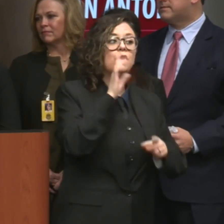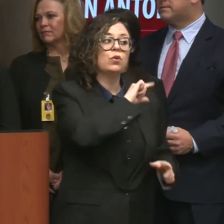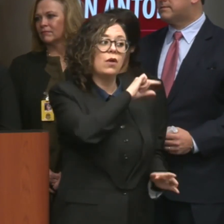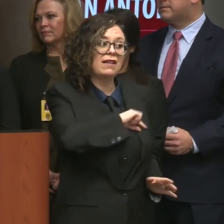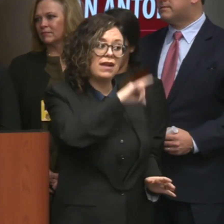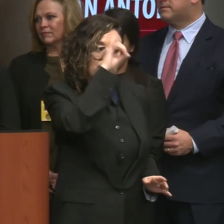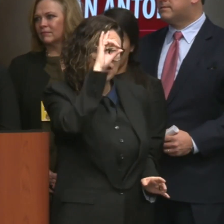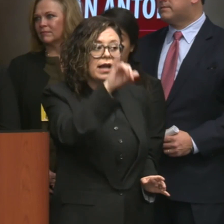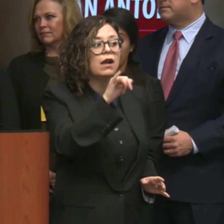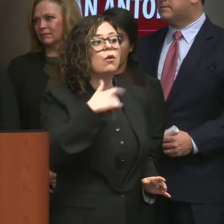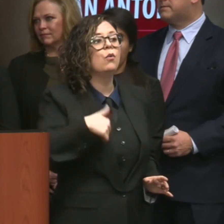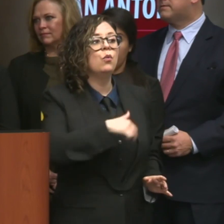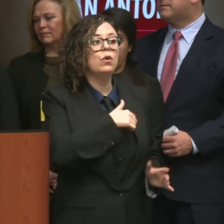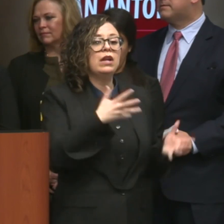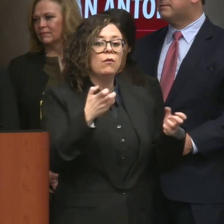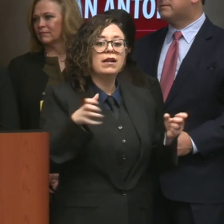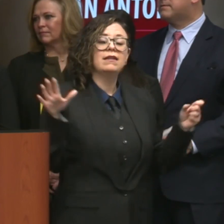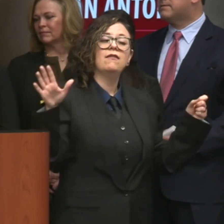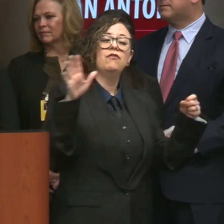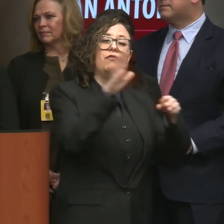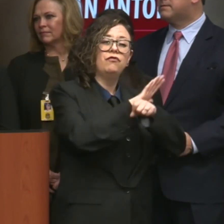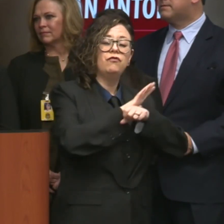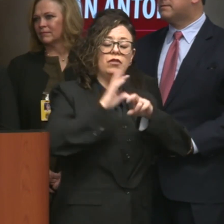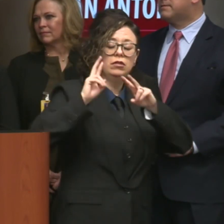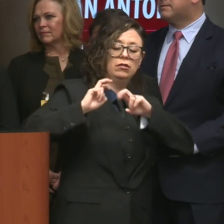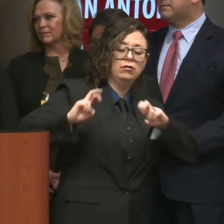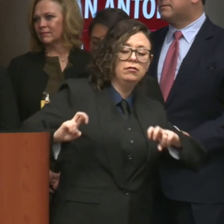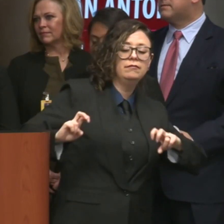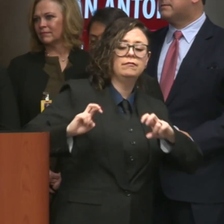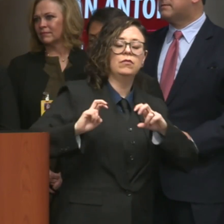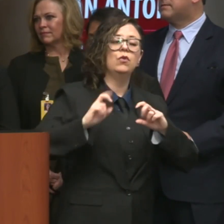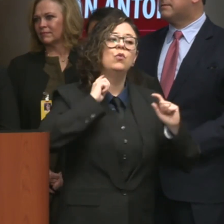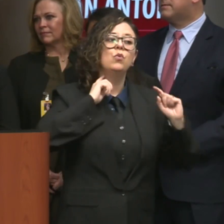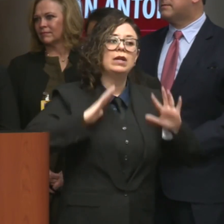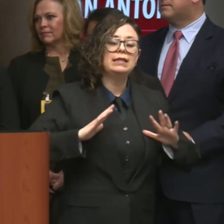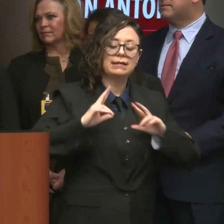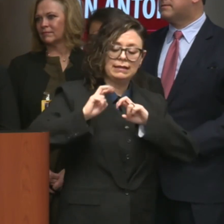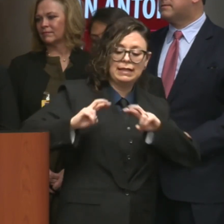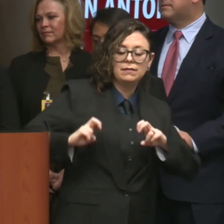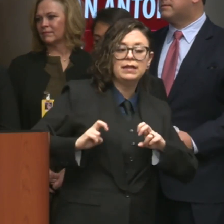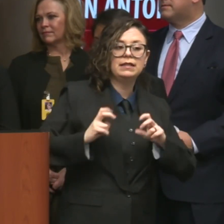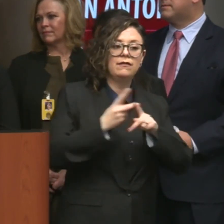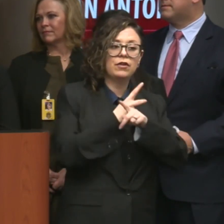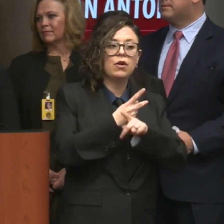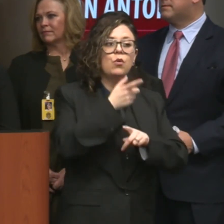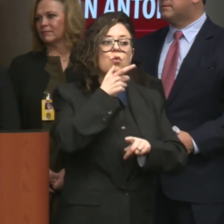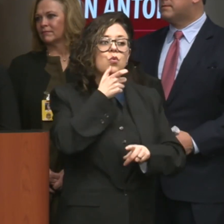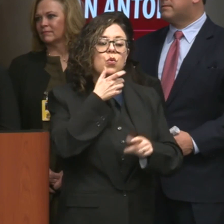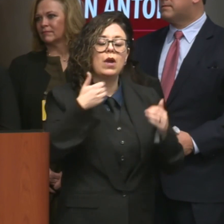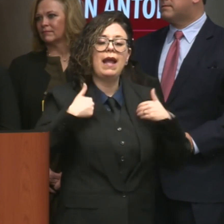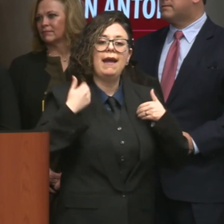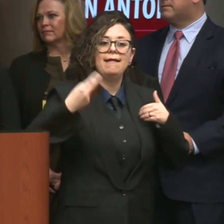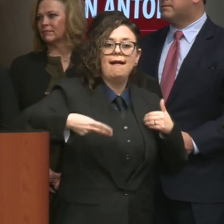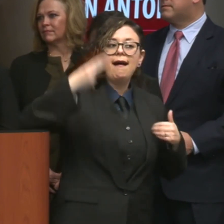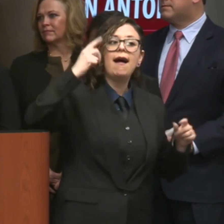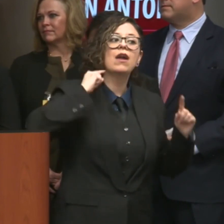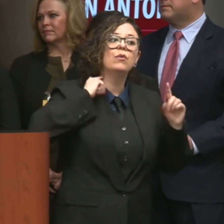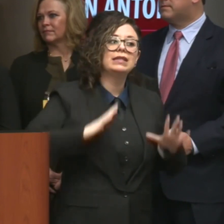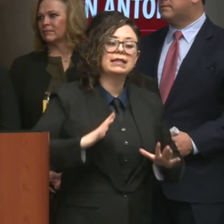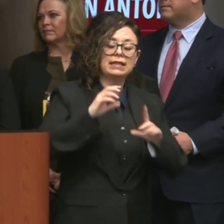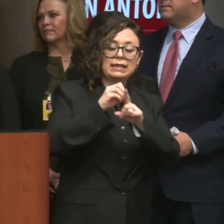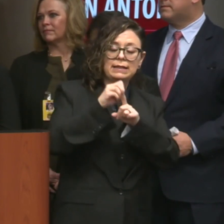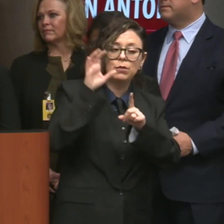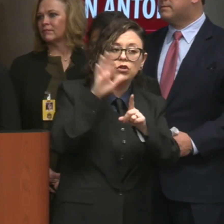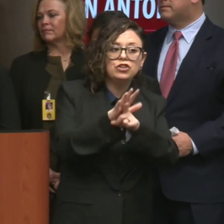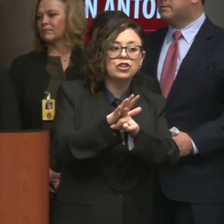want to do a thorough contact tracing investigation first. We want to do a risk assessment and find out who may have had a high-risk exposure. As I mentioned,